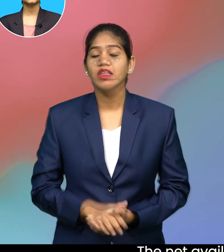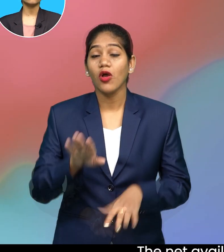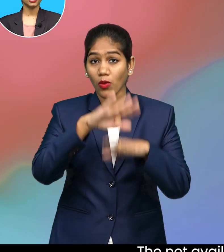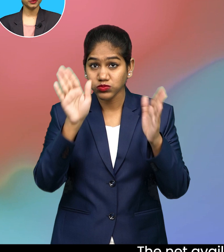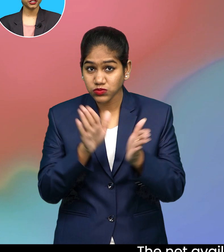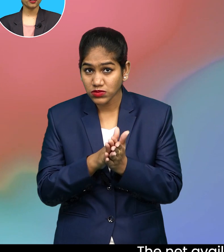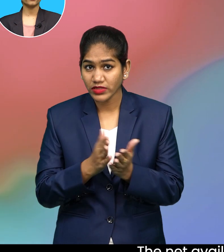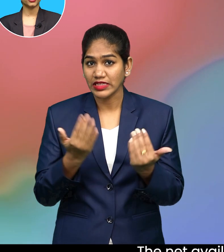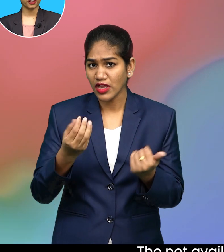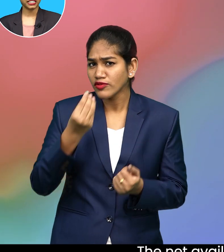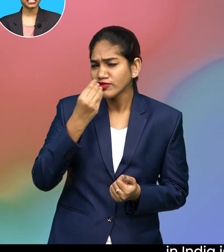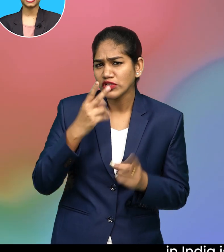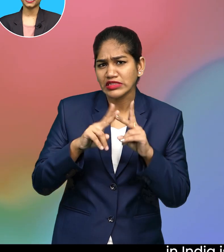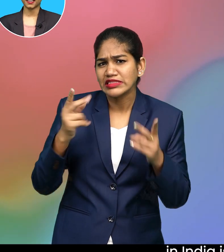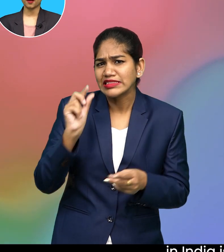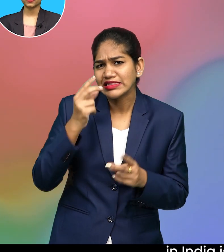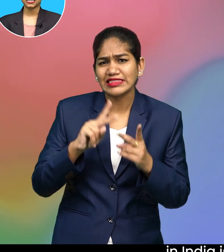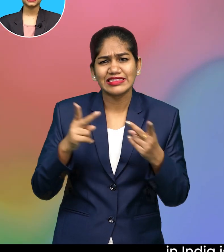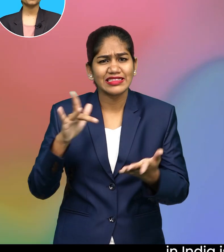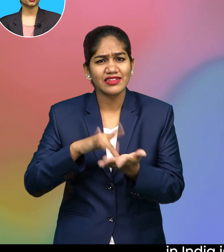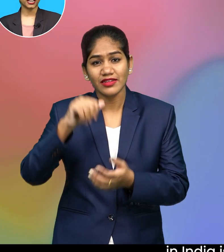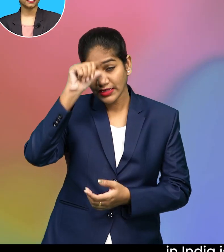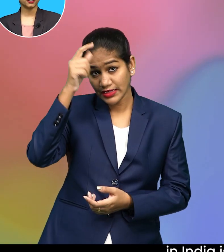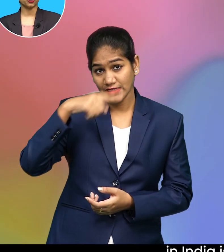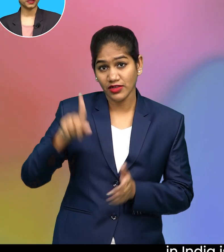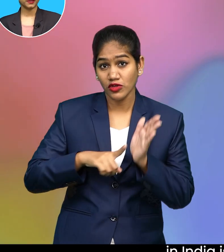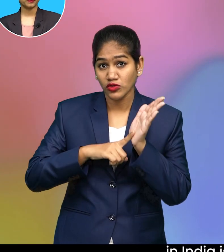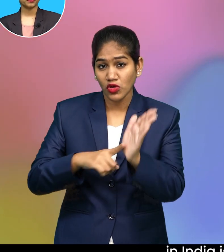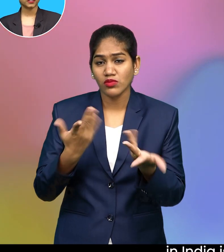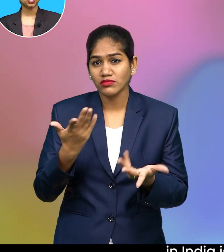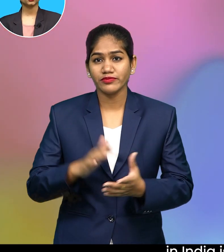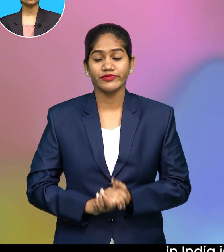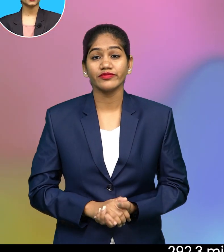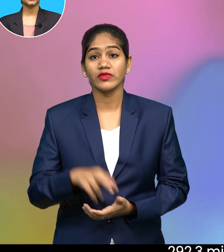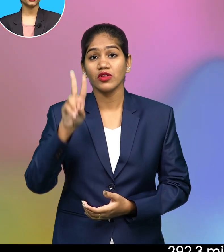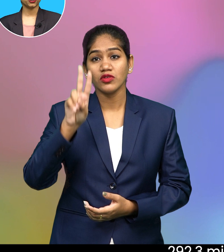The net availability of food grains in India is projected to be